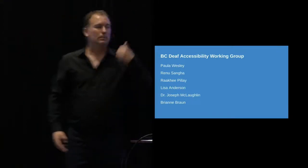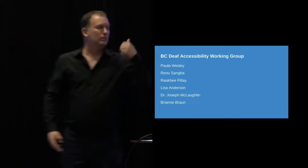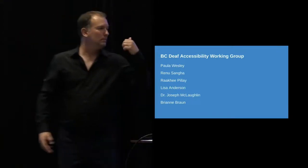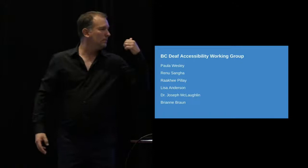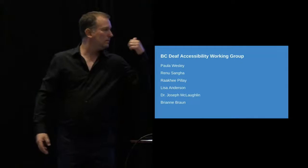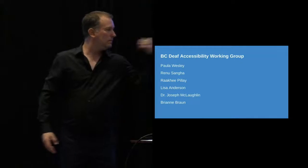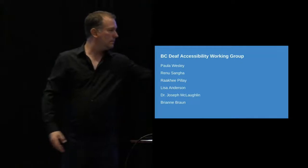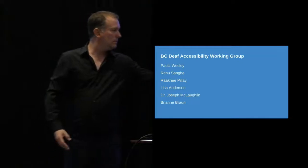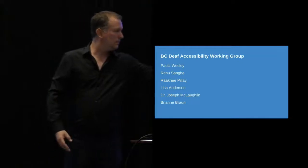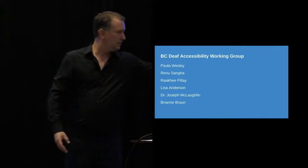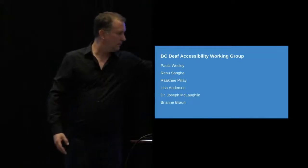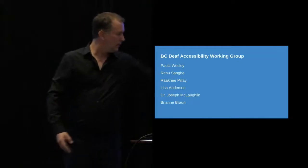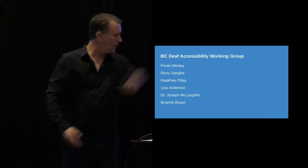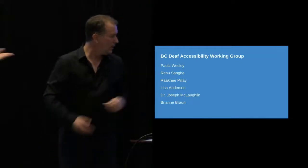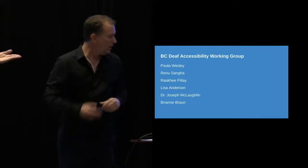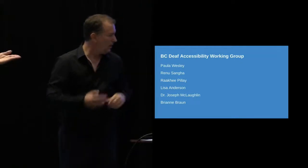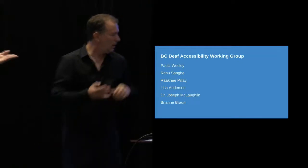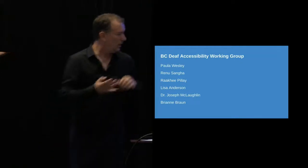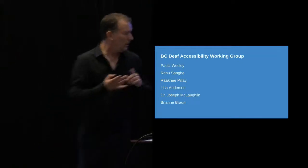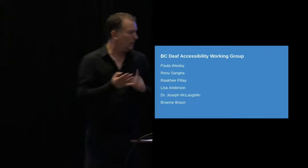Raki Pillay,